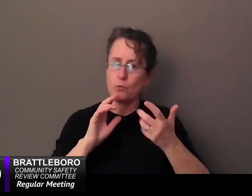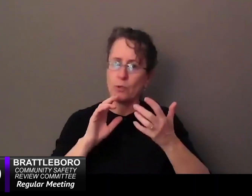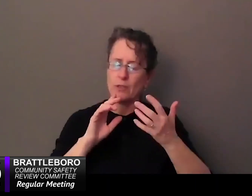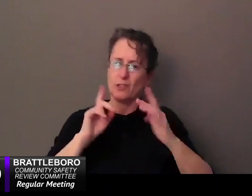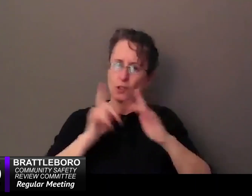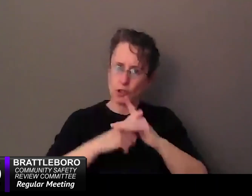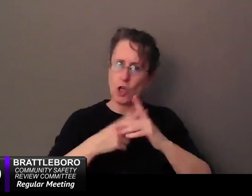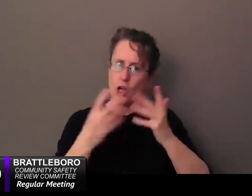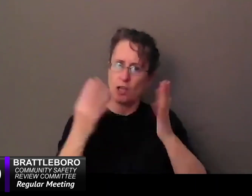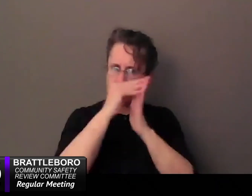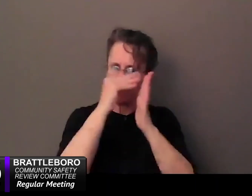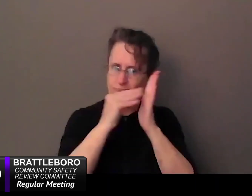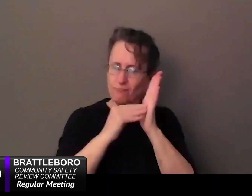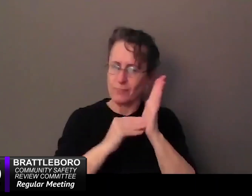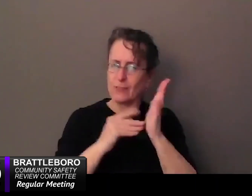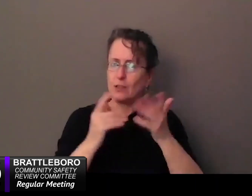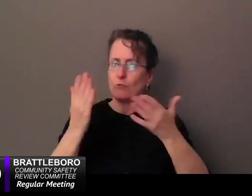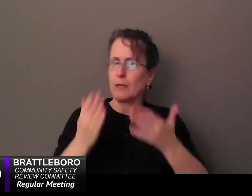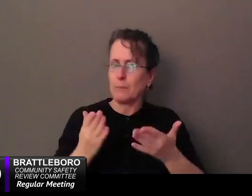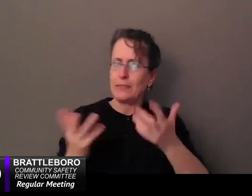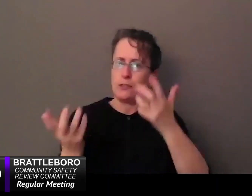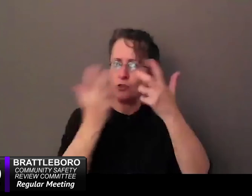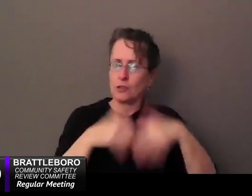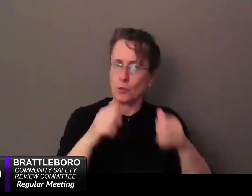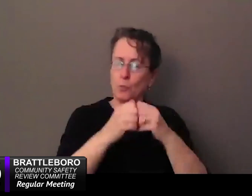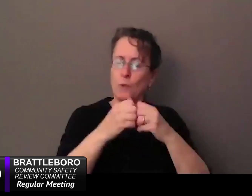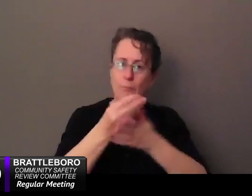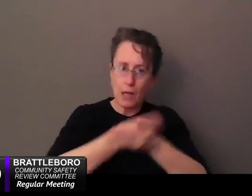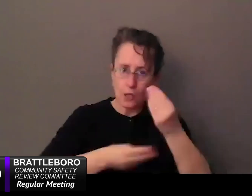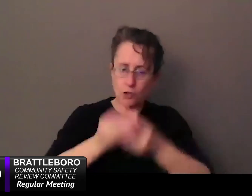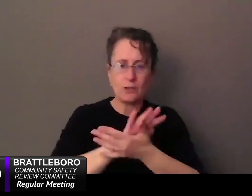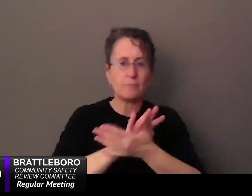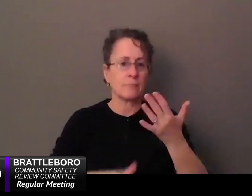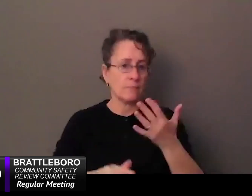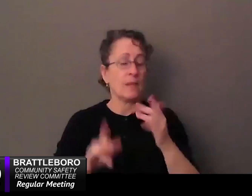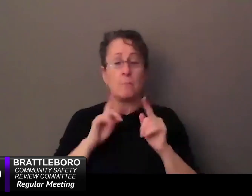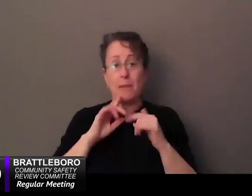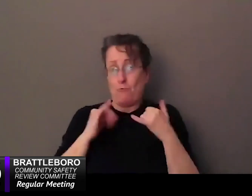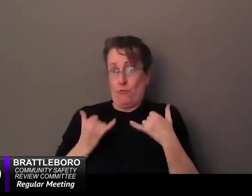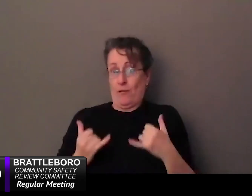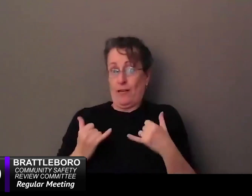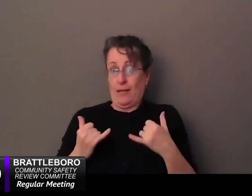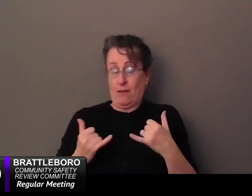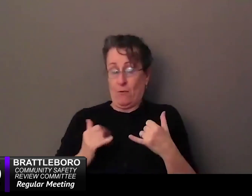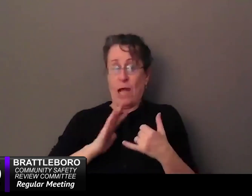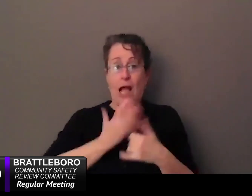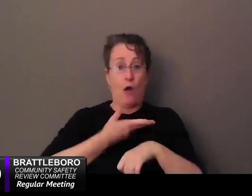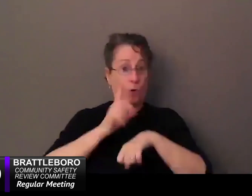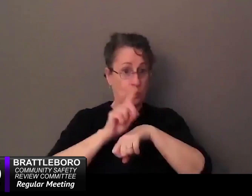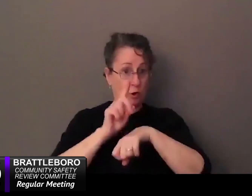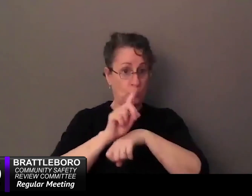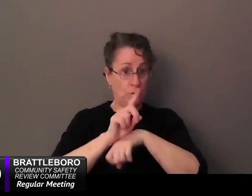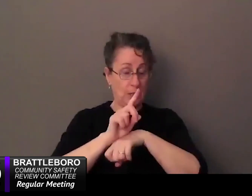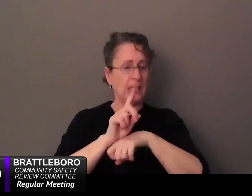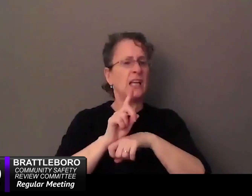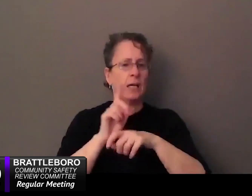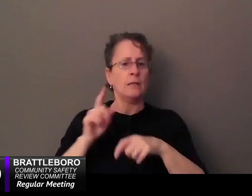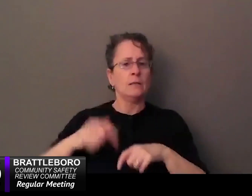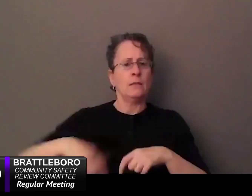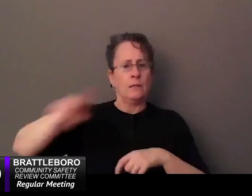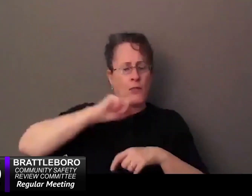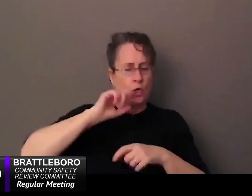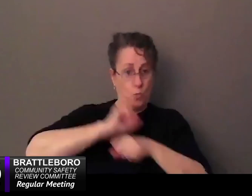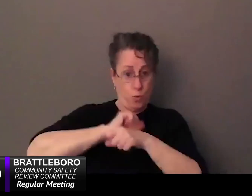as our imperative is at this time, it's to provide recommendations based on the information that we